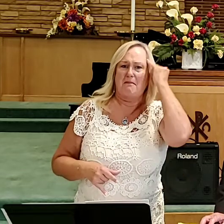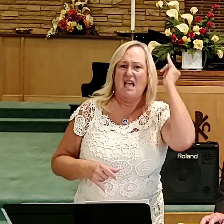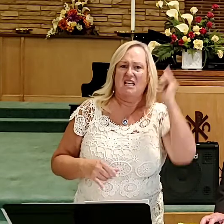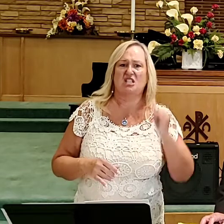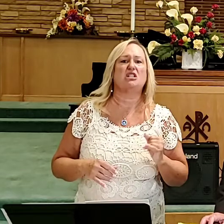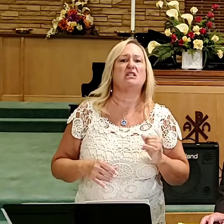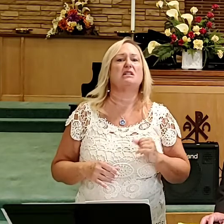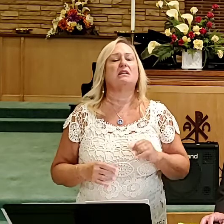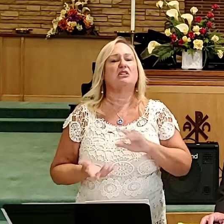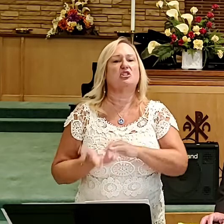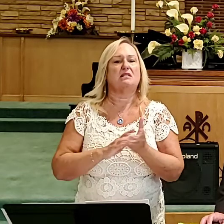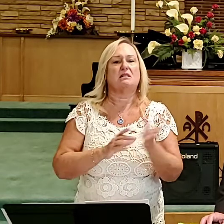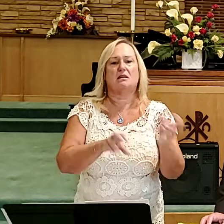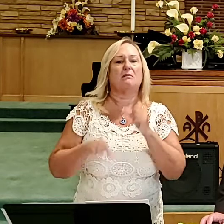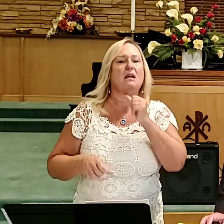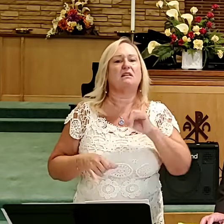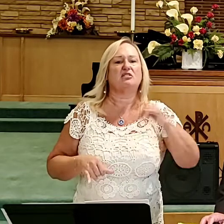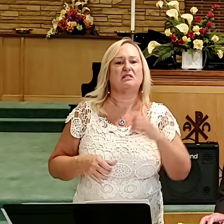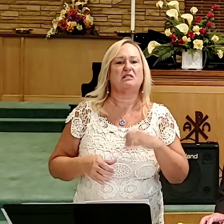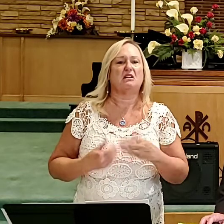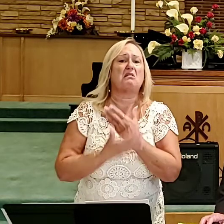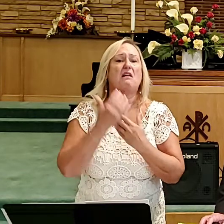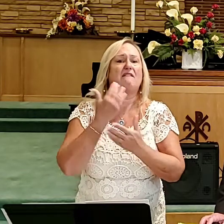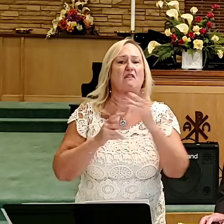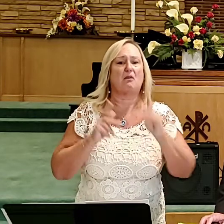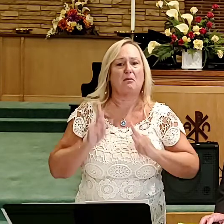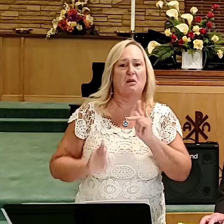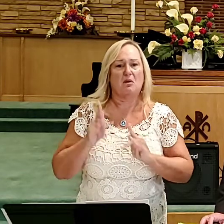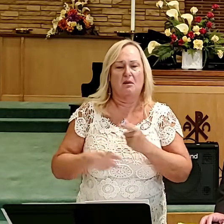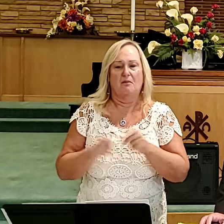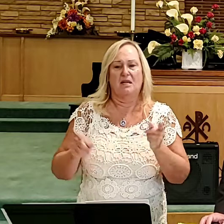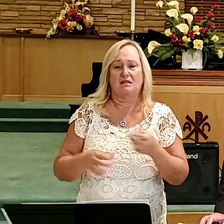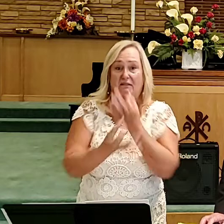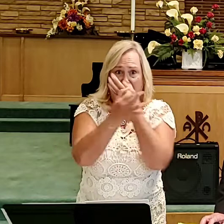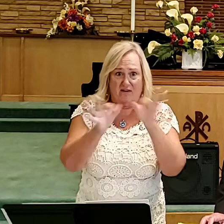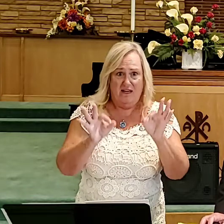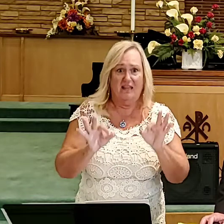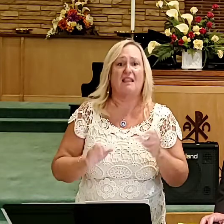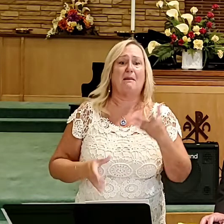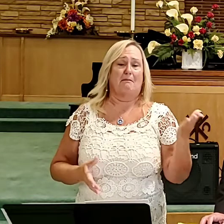that Jesus had come not just to comfort people, but to free them.